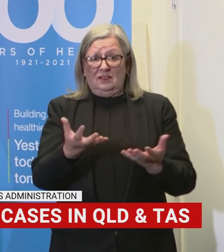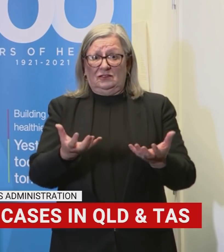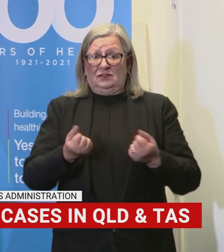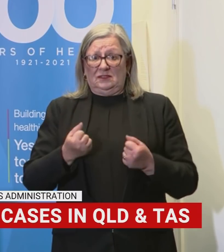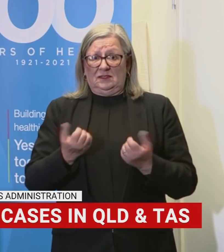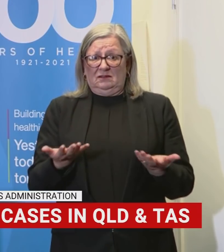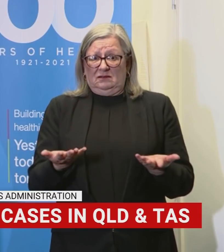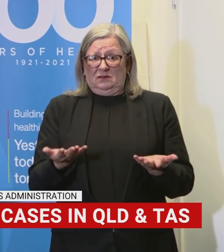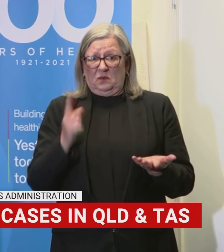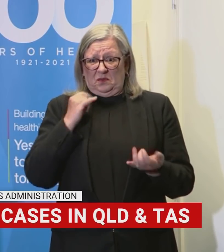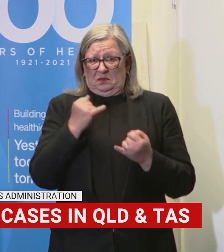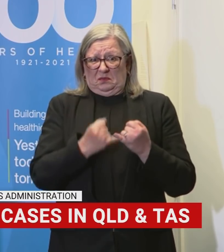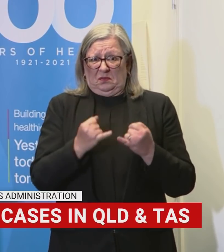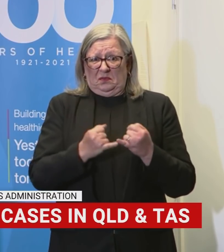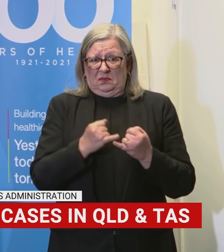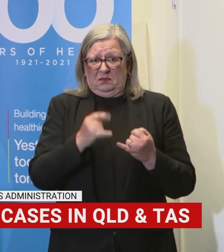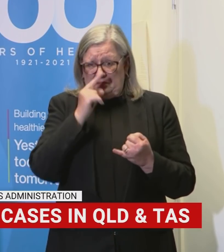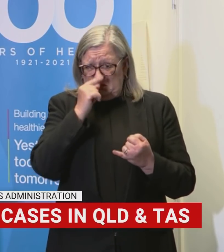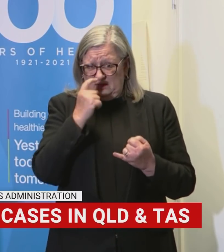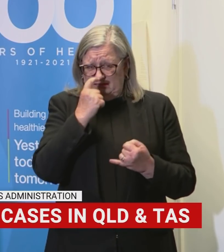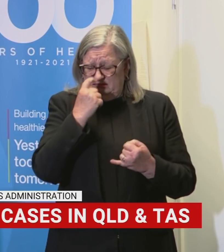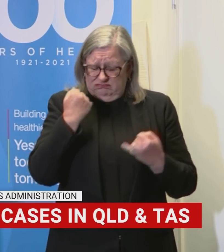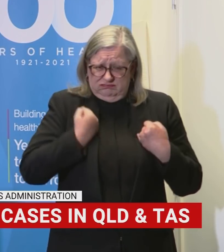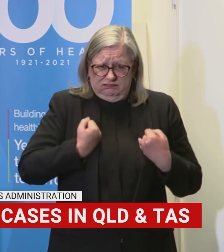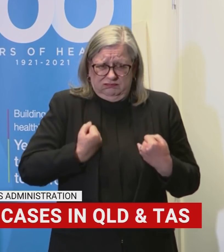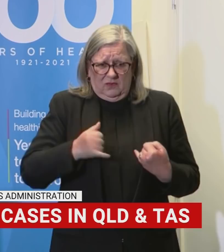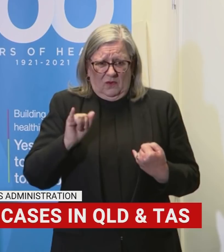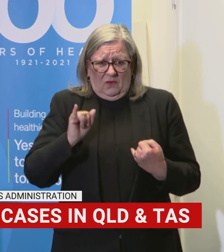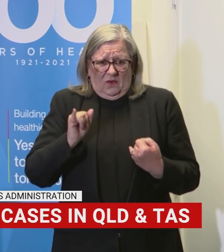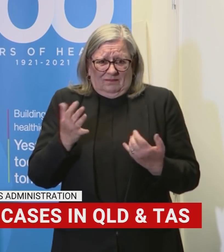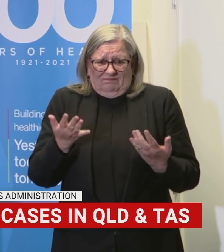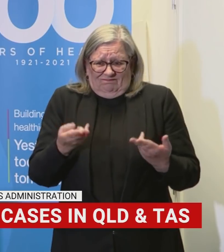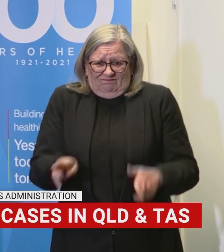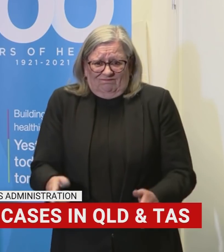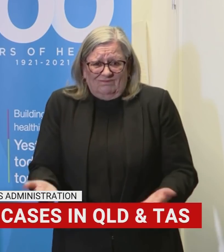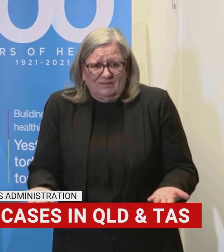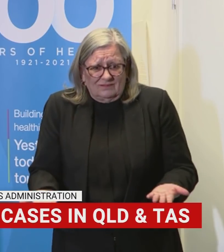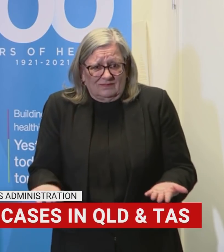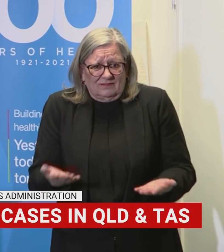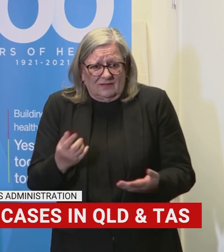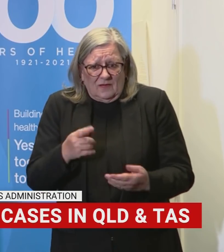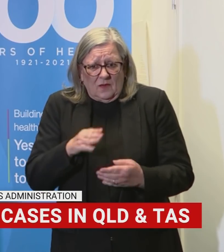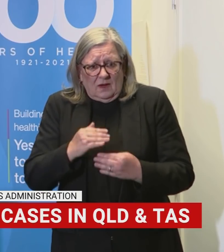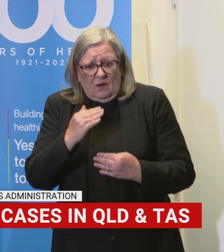years of age once you turn 50. And by being vaccinated, we're not only protecting ourselves, but we're